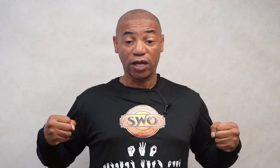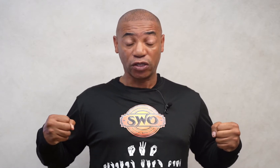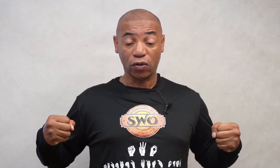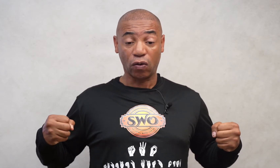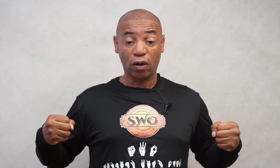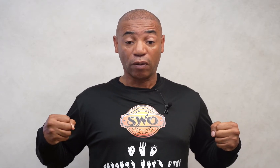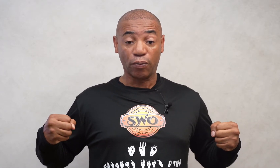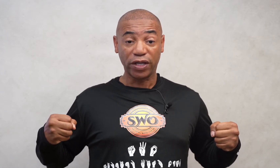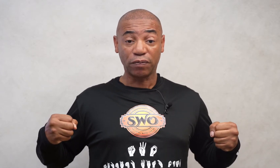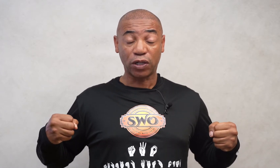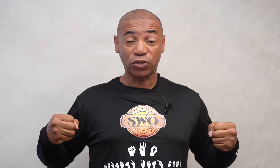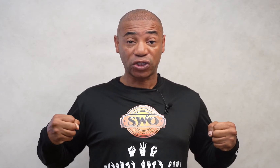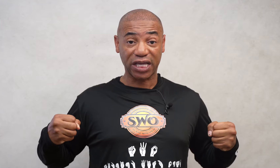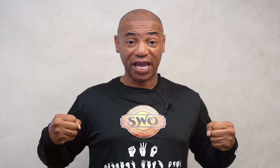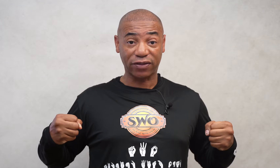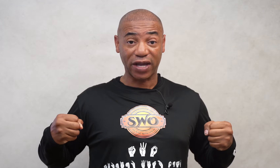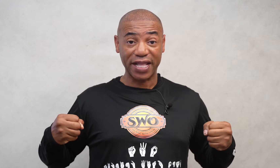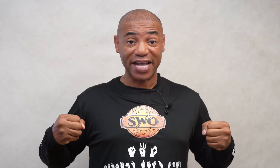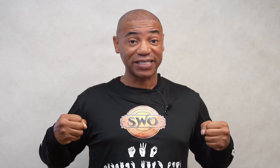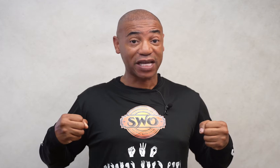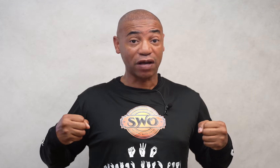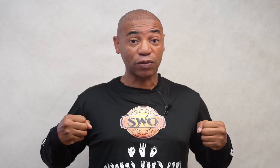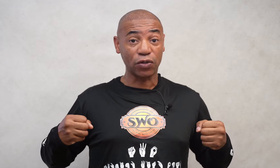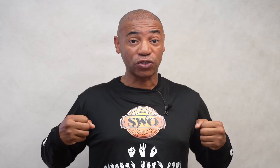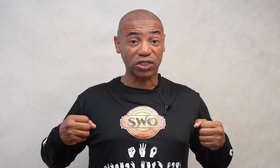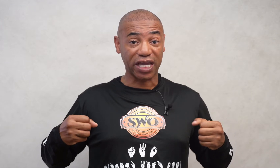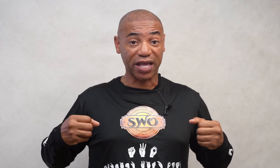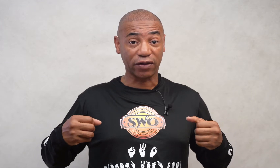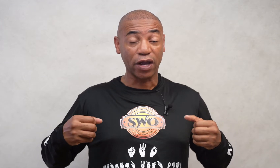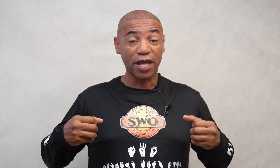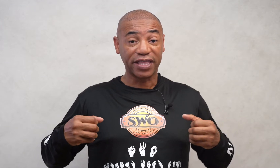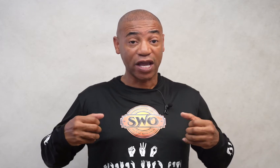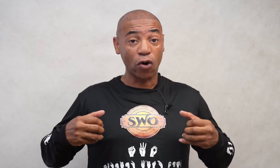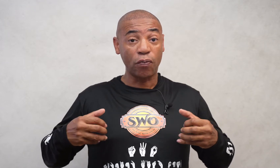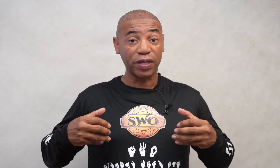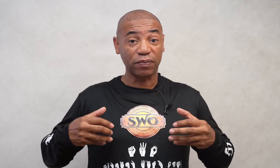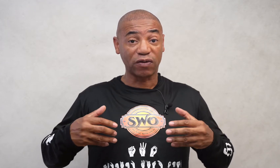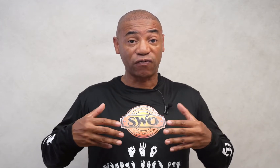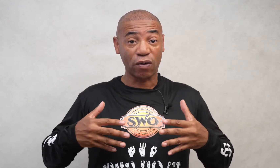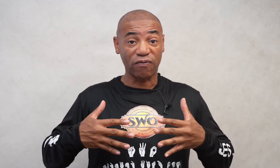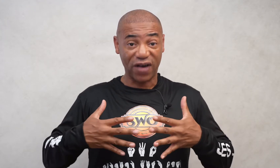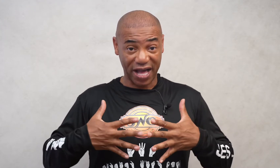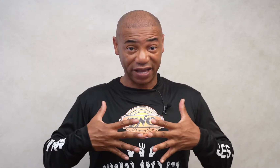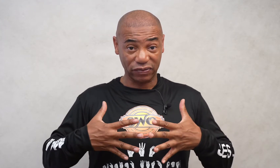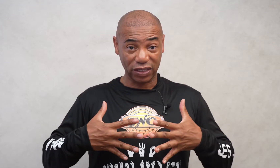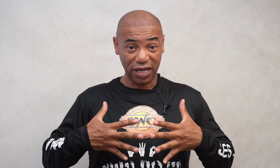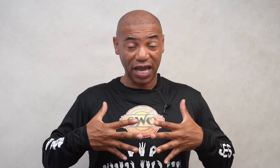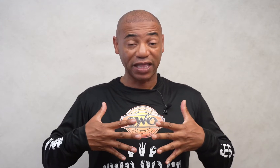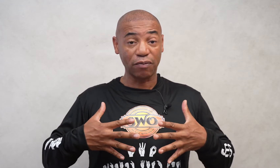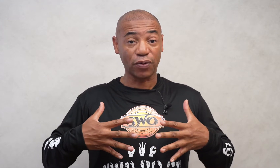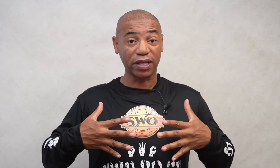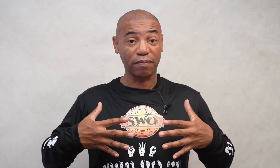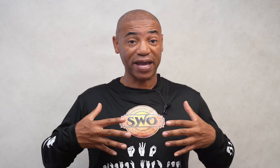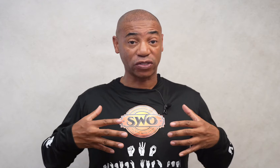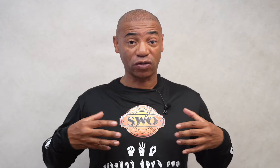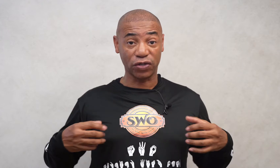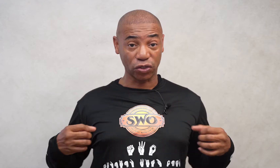you'll bring them closer together, and as they come closer together, they open up to form 5s, and then bring them back to the original